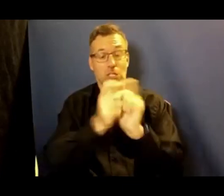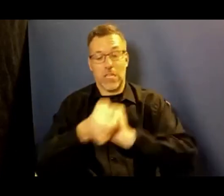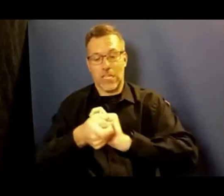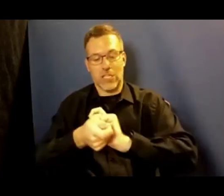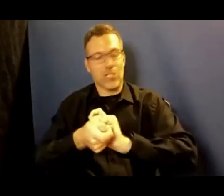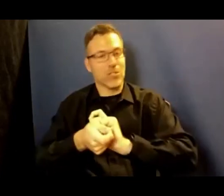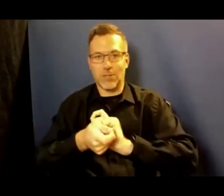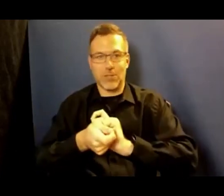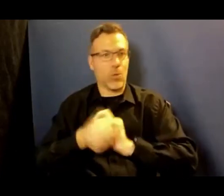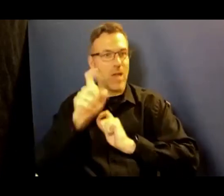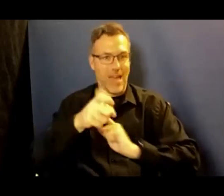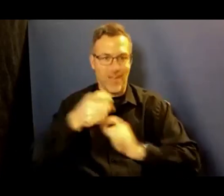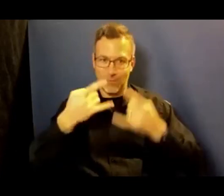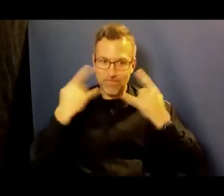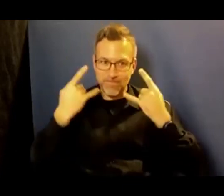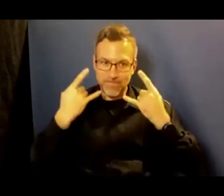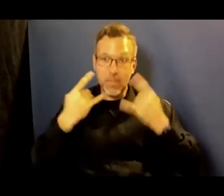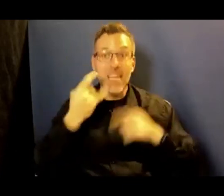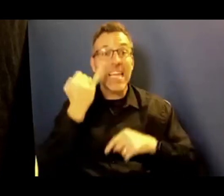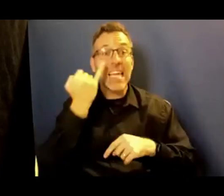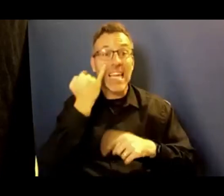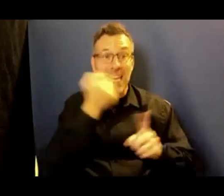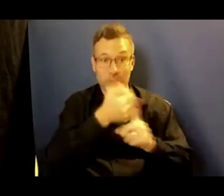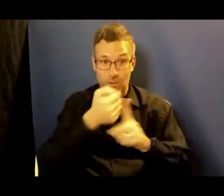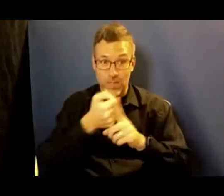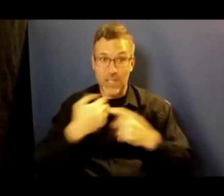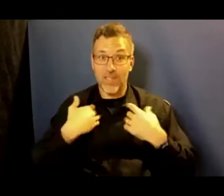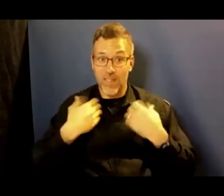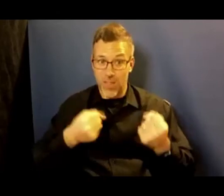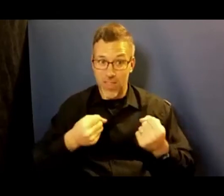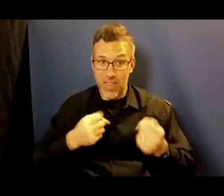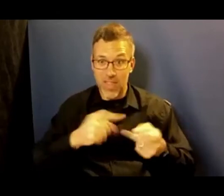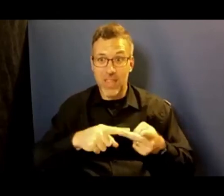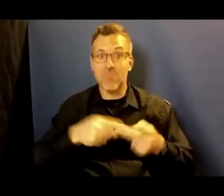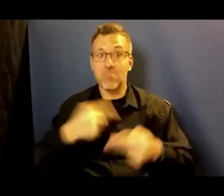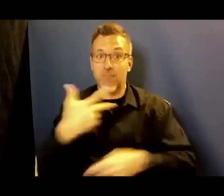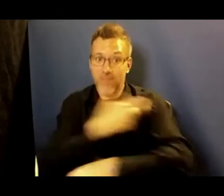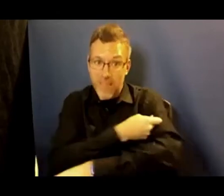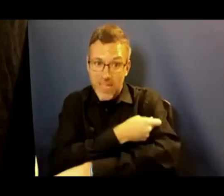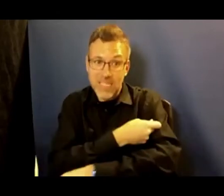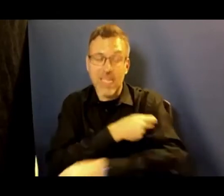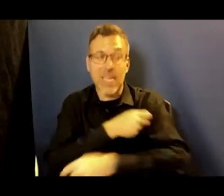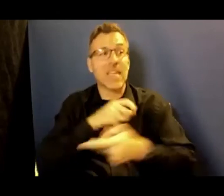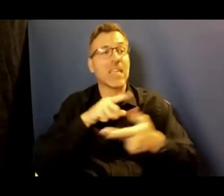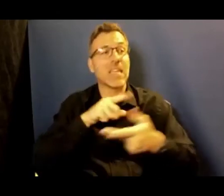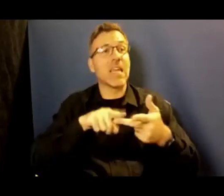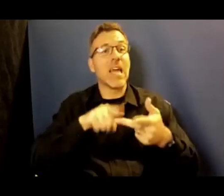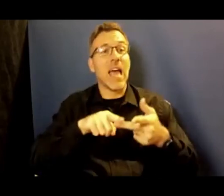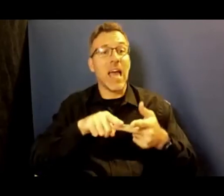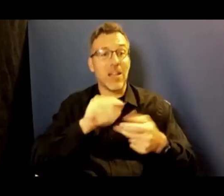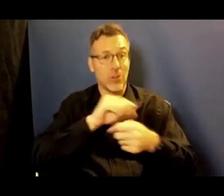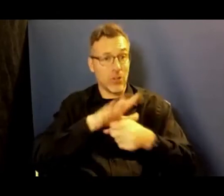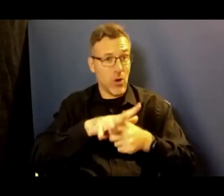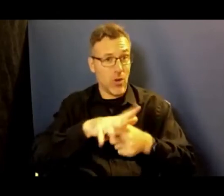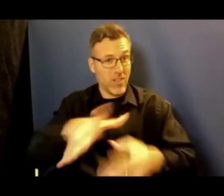If you're healthy and you're vaccinated and you're exposed, you may get sick,